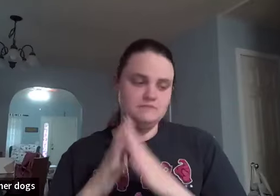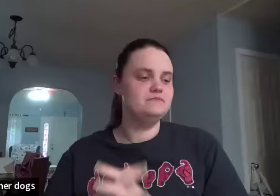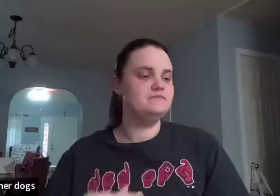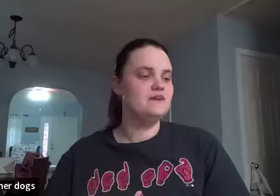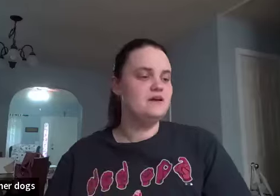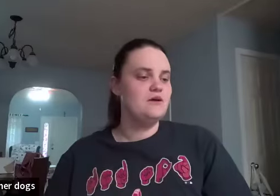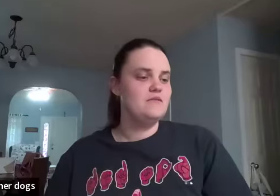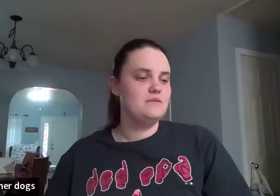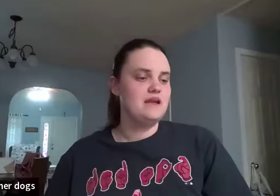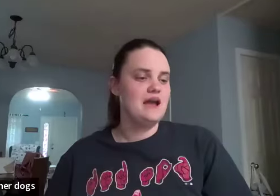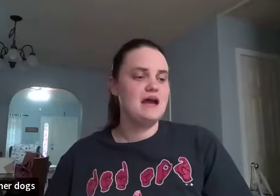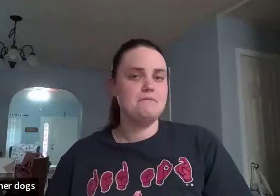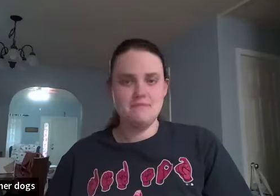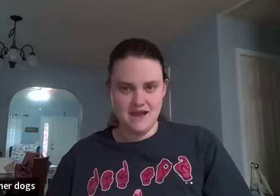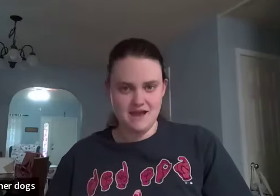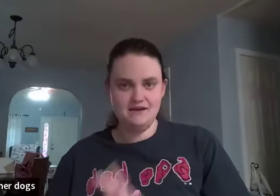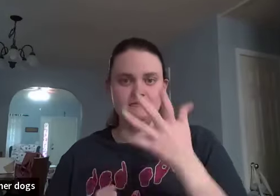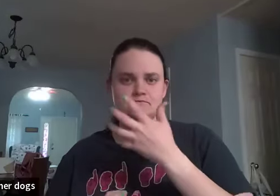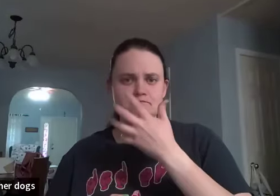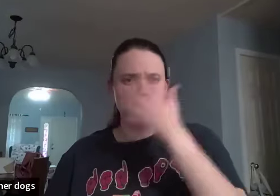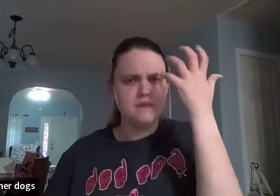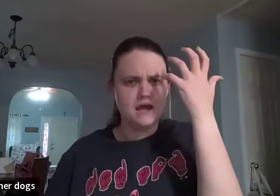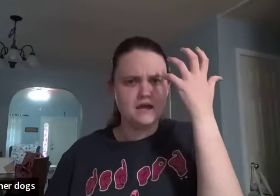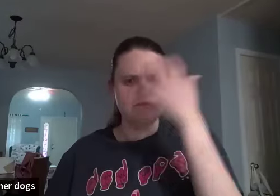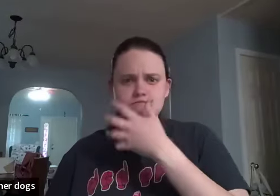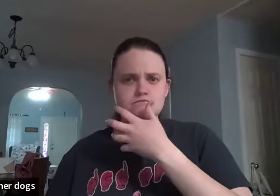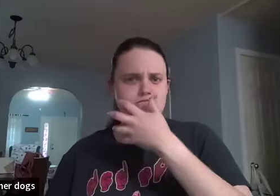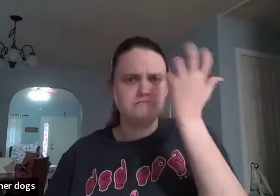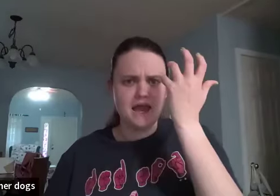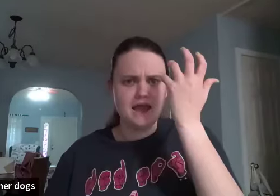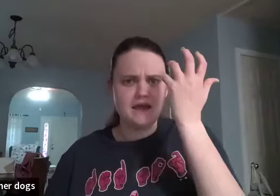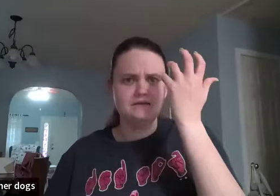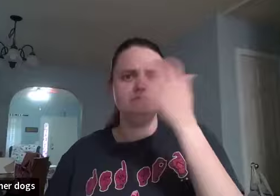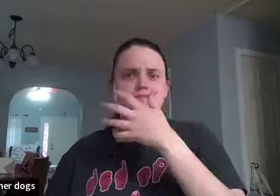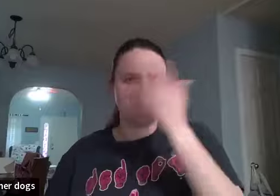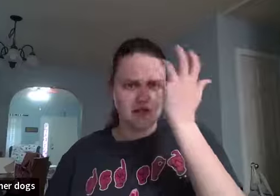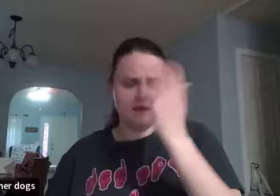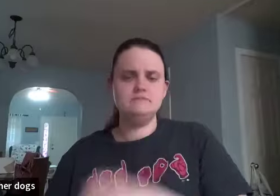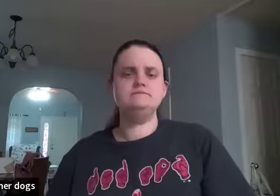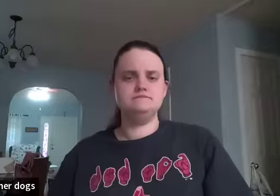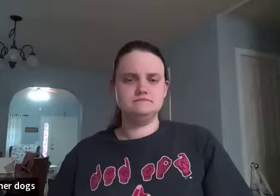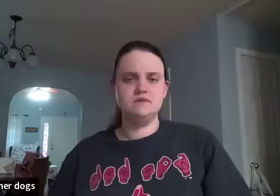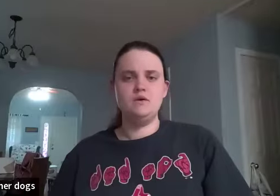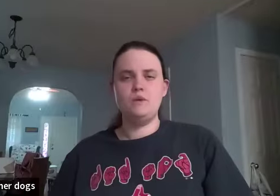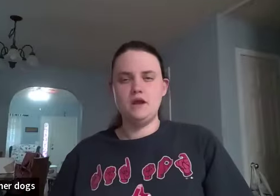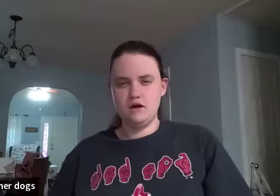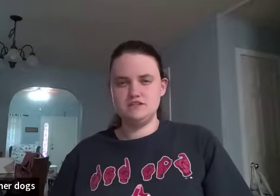sad. Then we had mad, mad, mad, mad. We